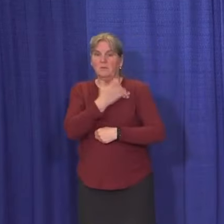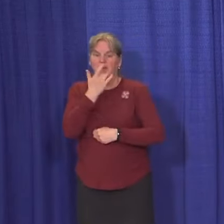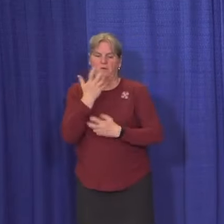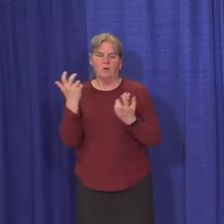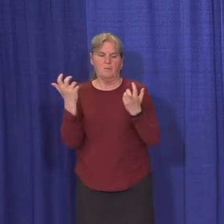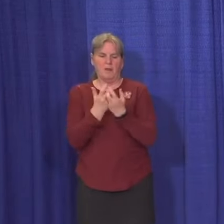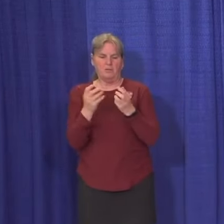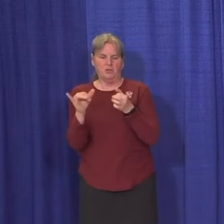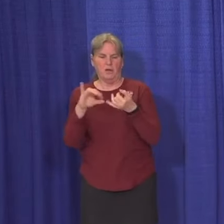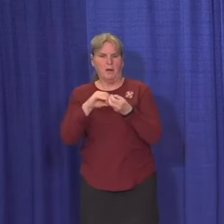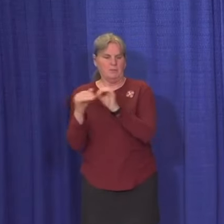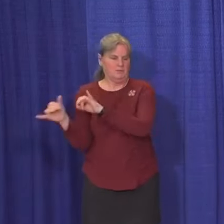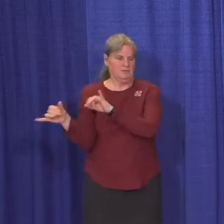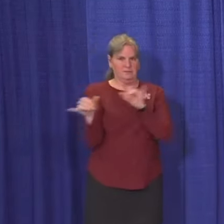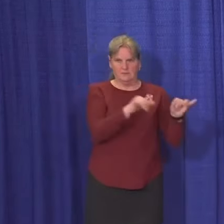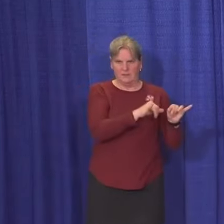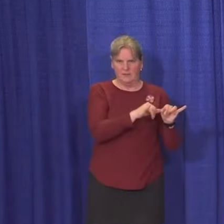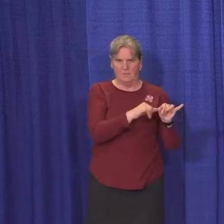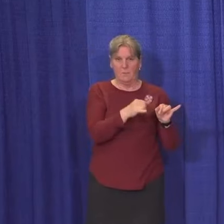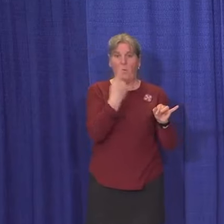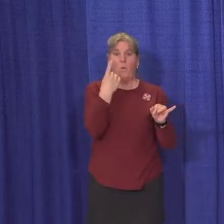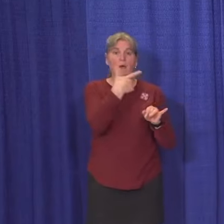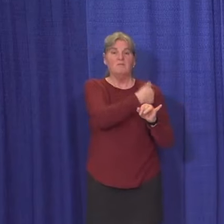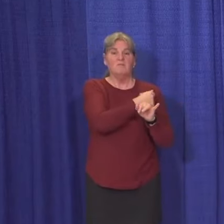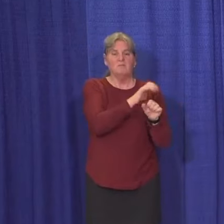reliably protect any one individual.